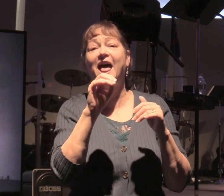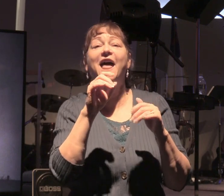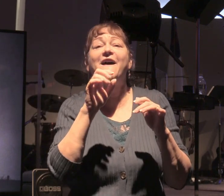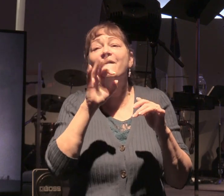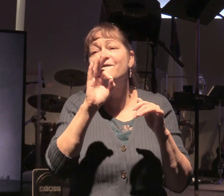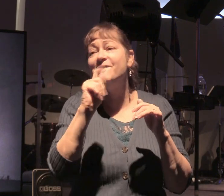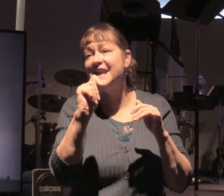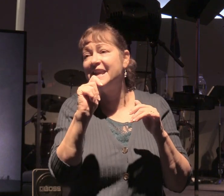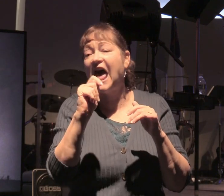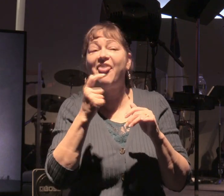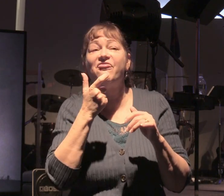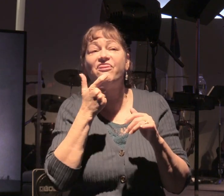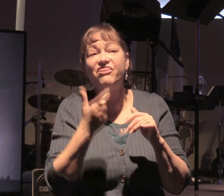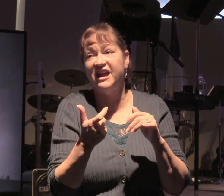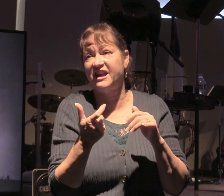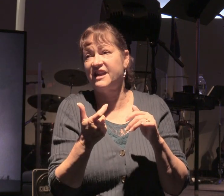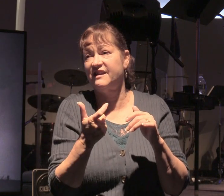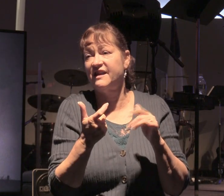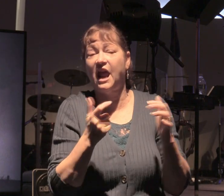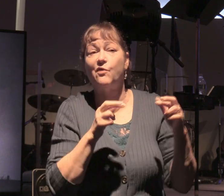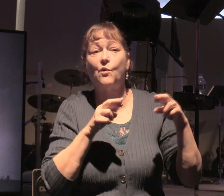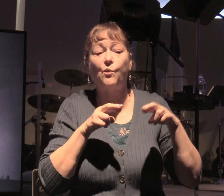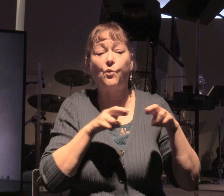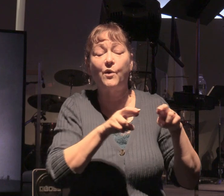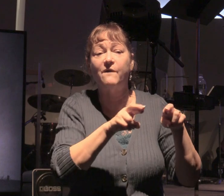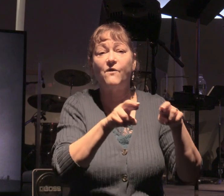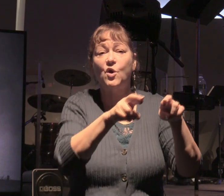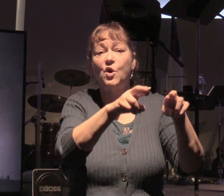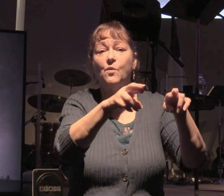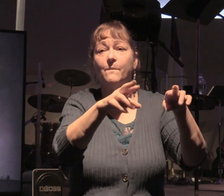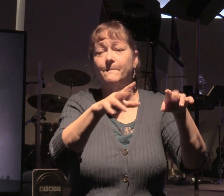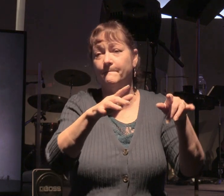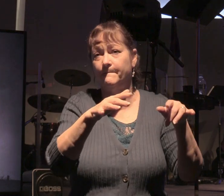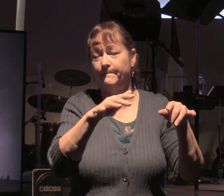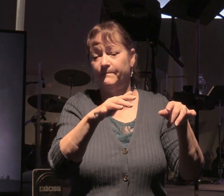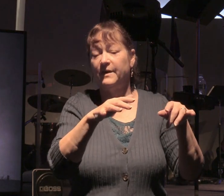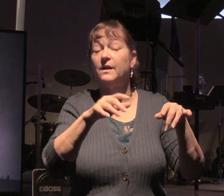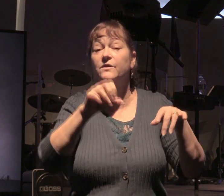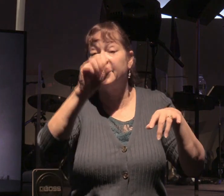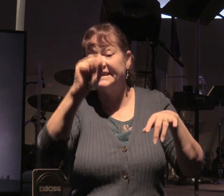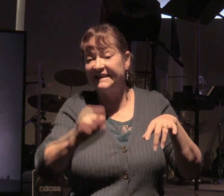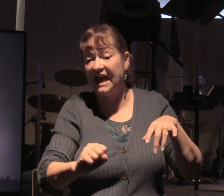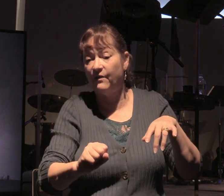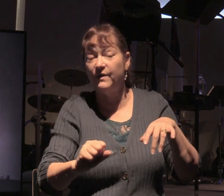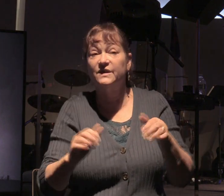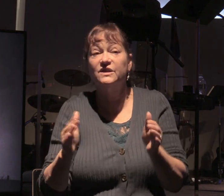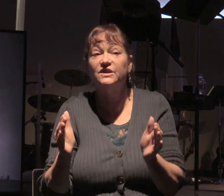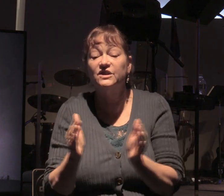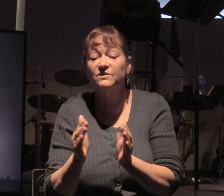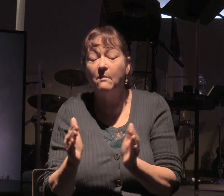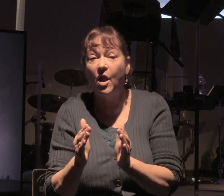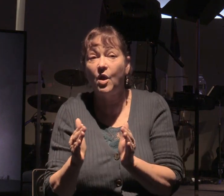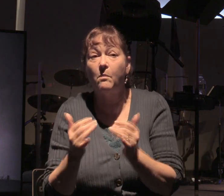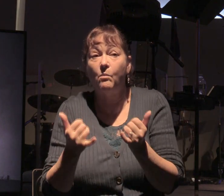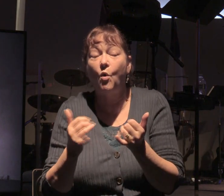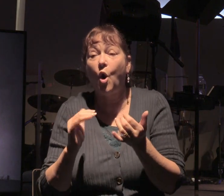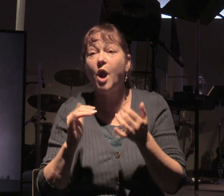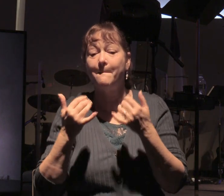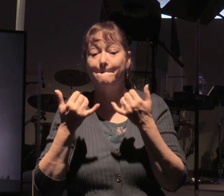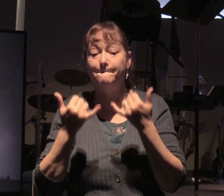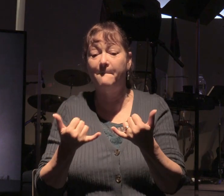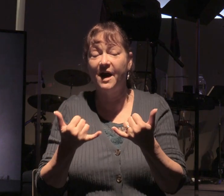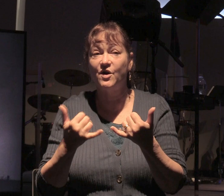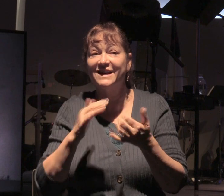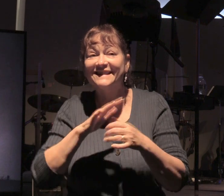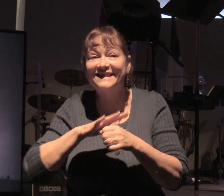three sides and the Perfume River on the fourth. To the south, the smaller and more modern section